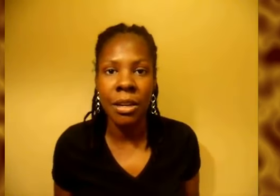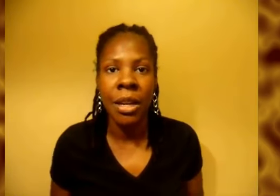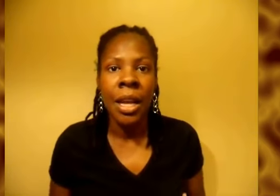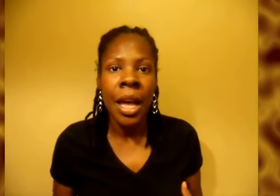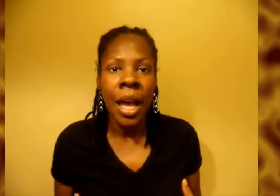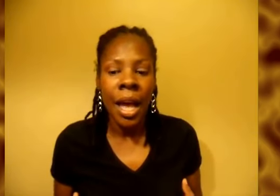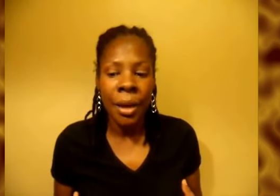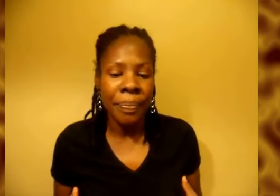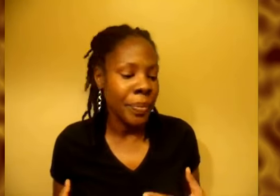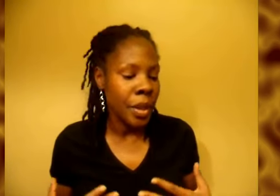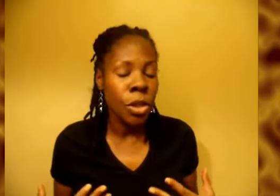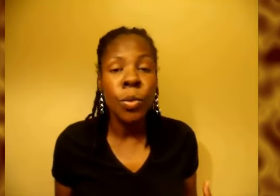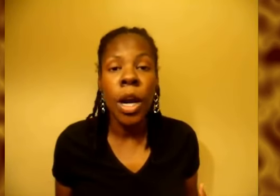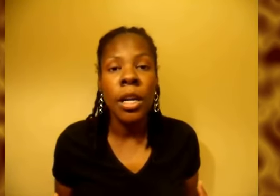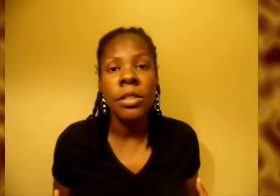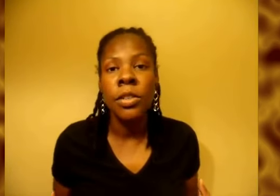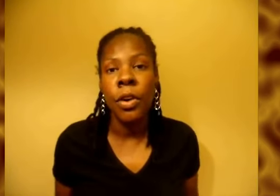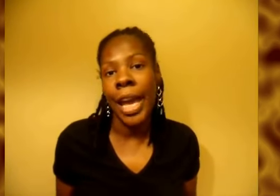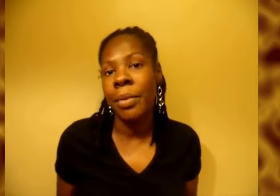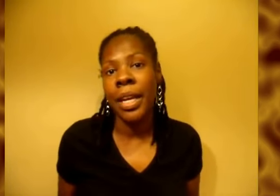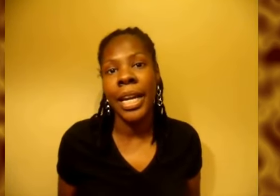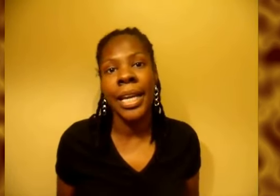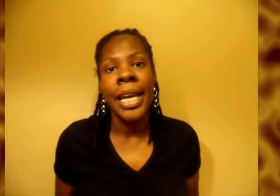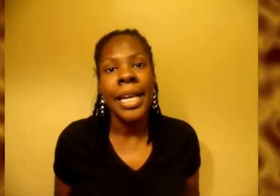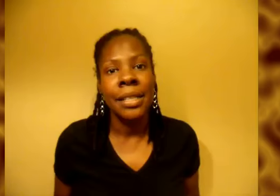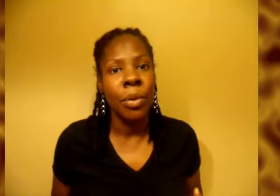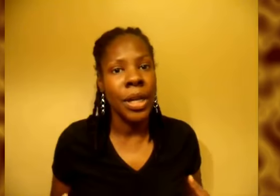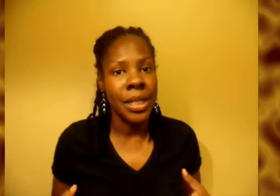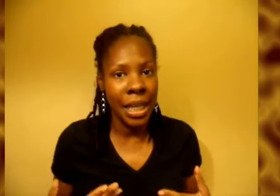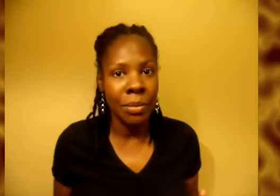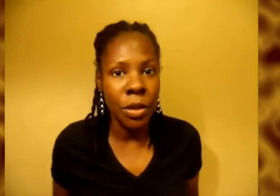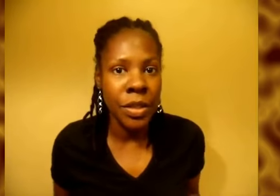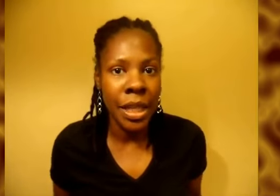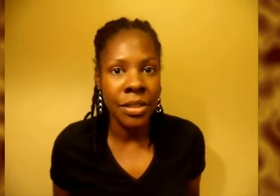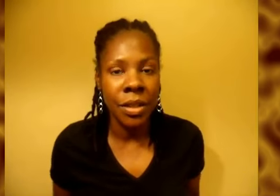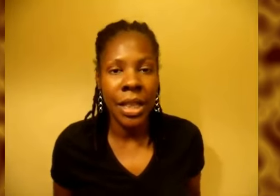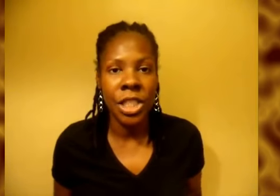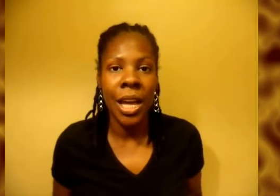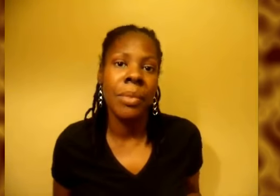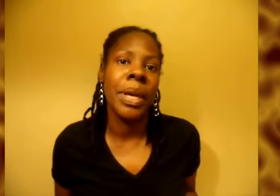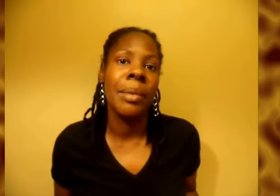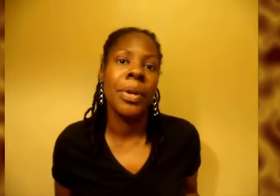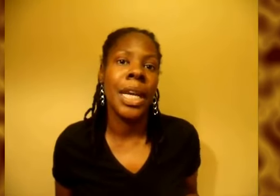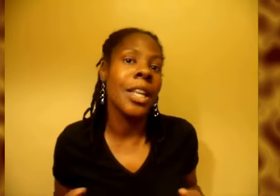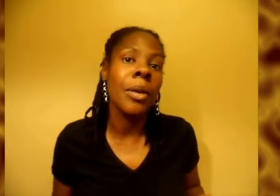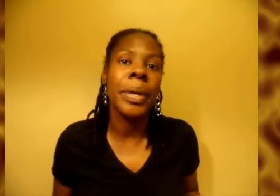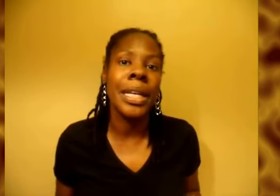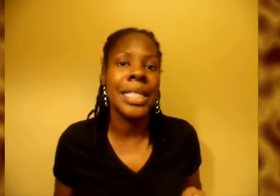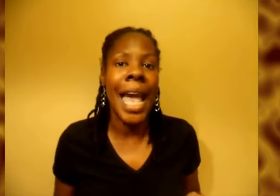learn new words, new vocabulary, it's important to keep using it so that the child can pick up on it. And don't be sad